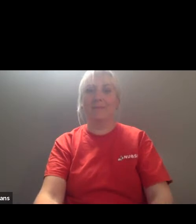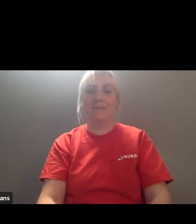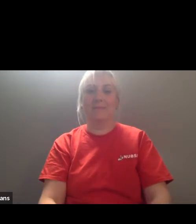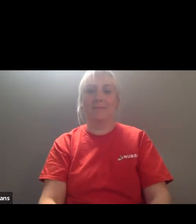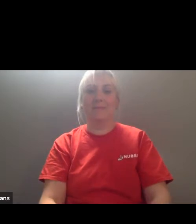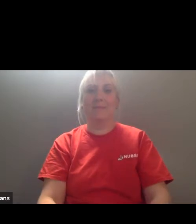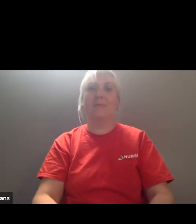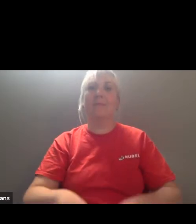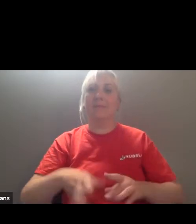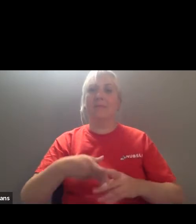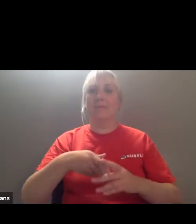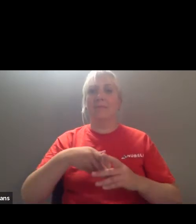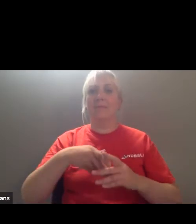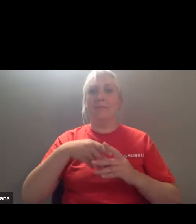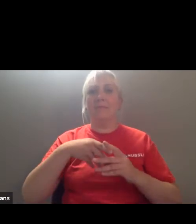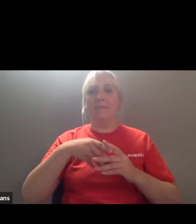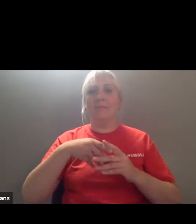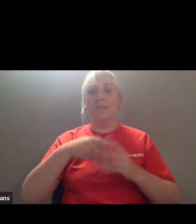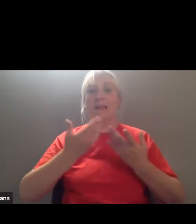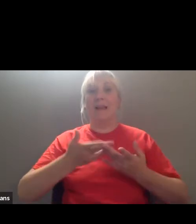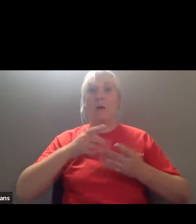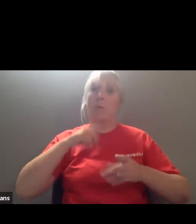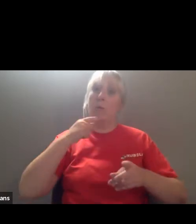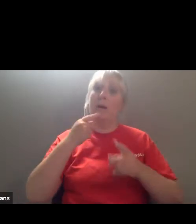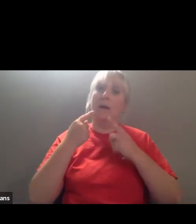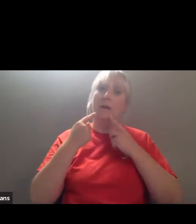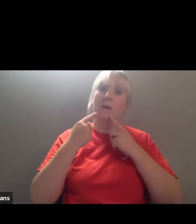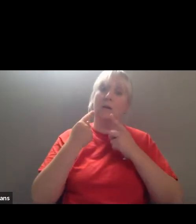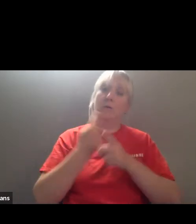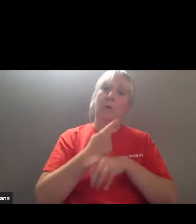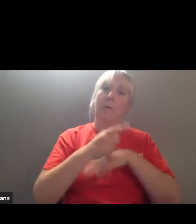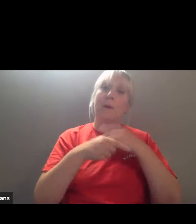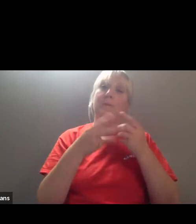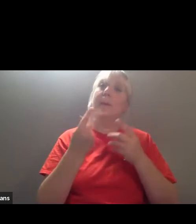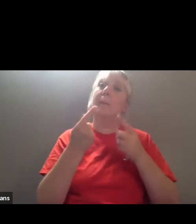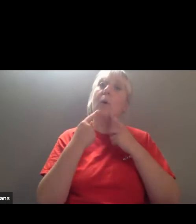comments that have come up. Where are we?